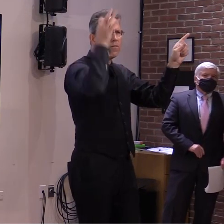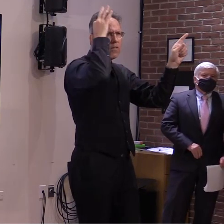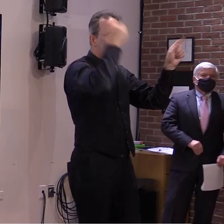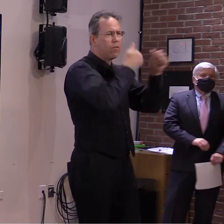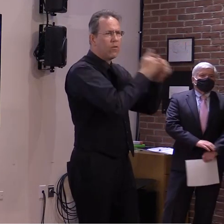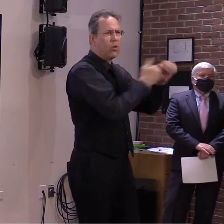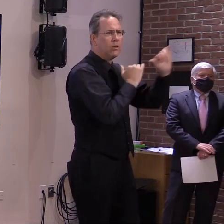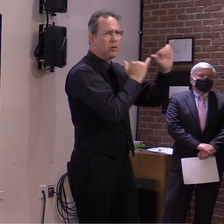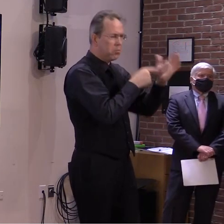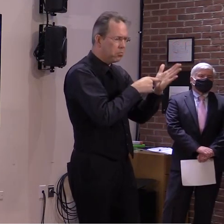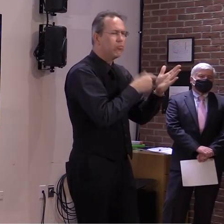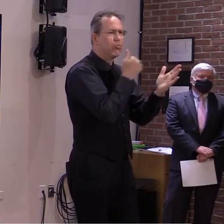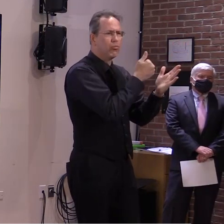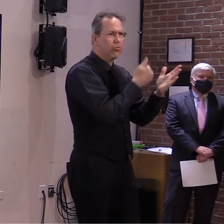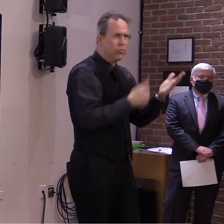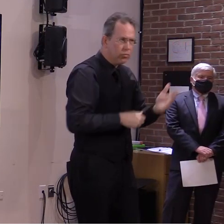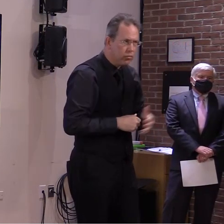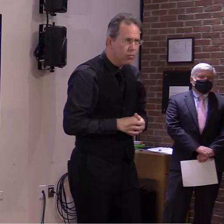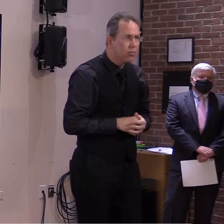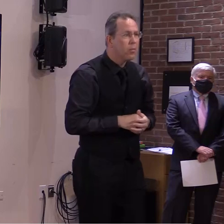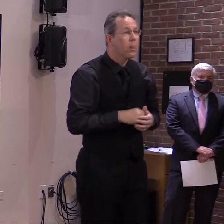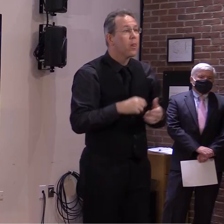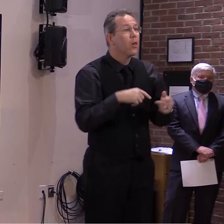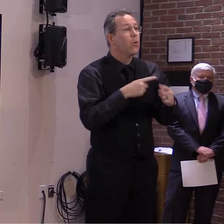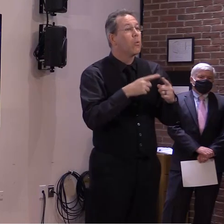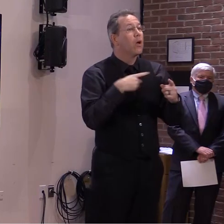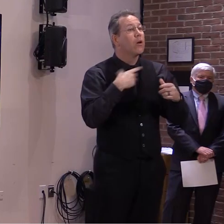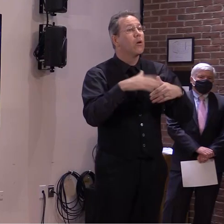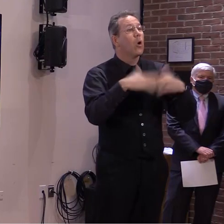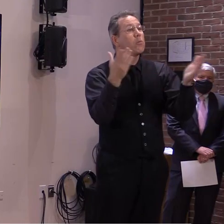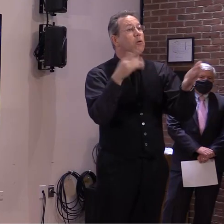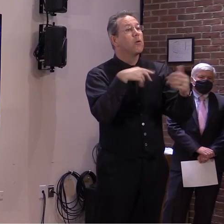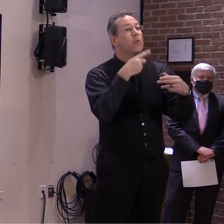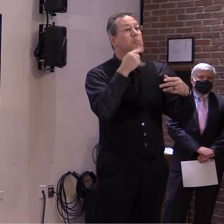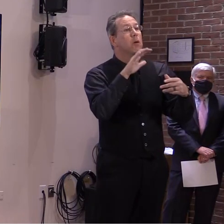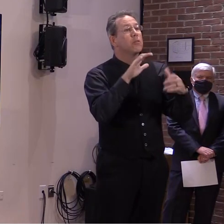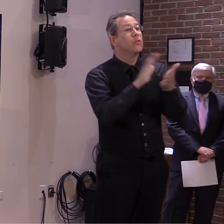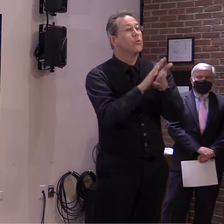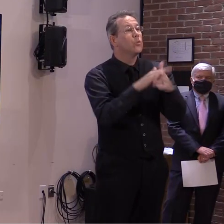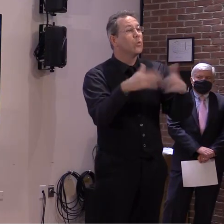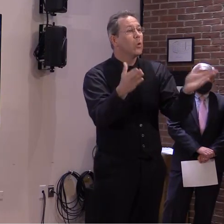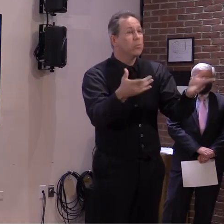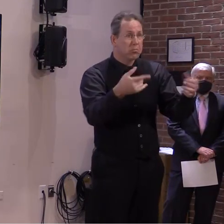public comment period. That concludes my update. I'll now turn it over to Commissioner Pichek.